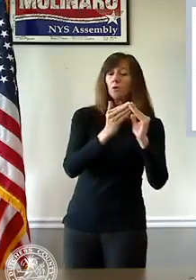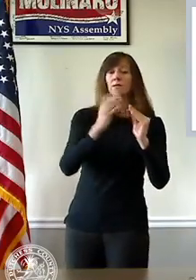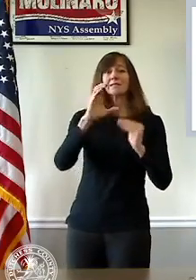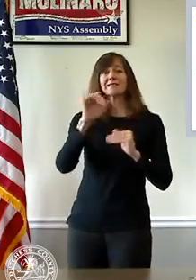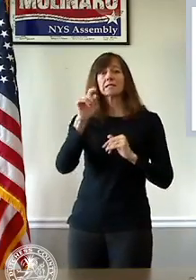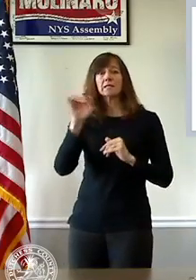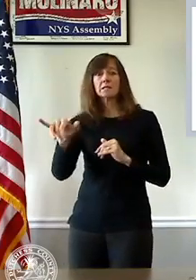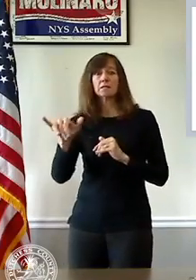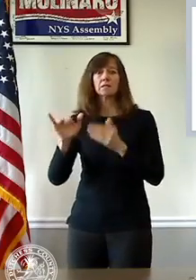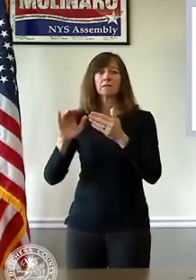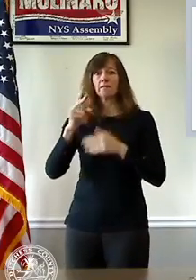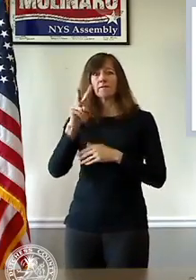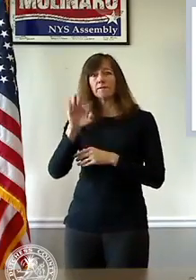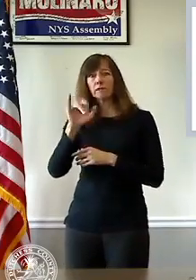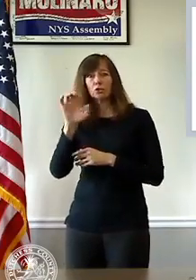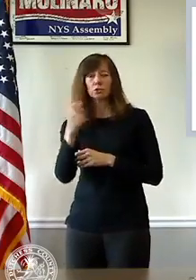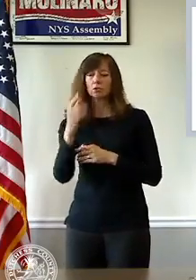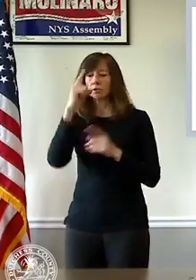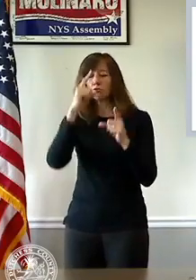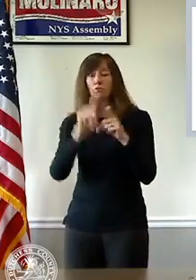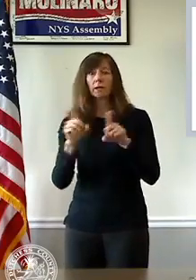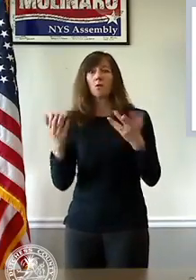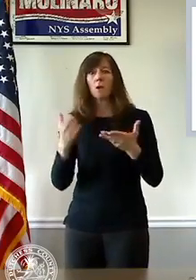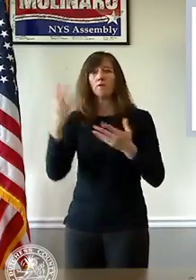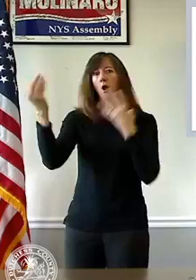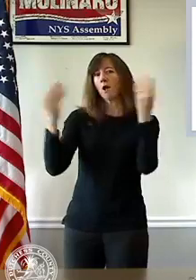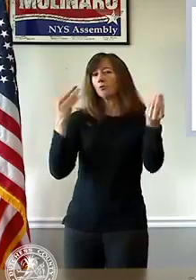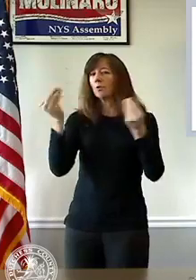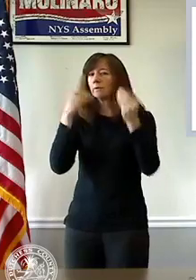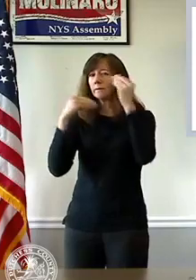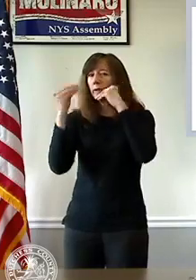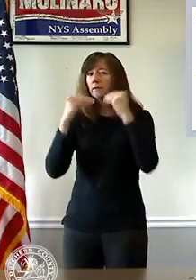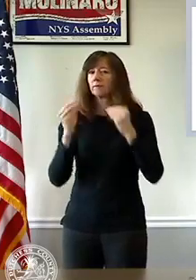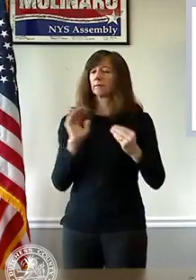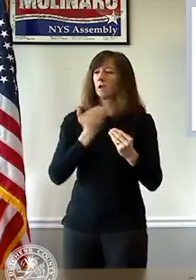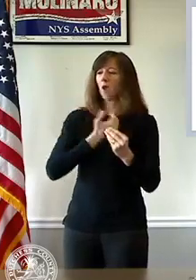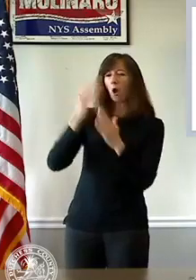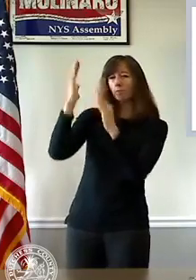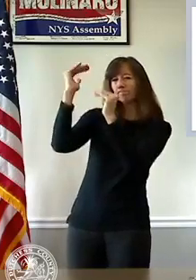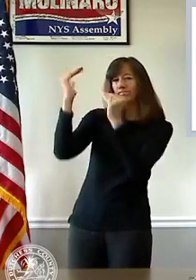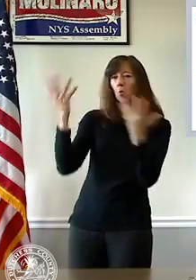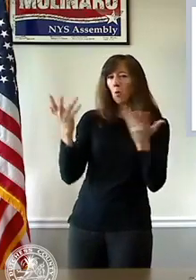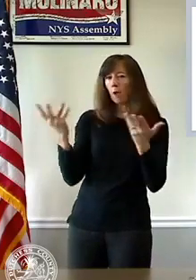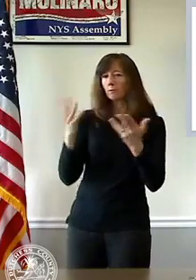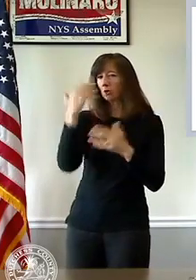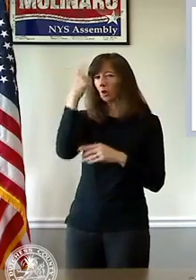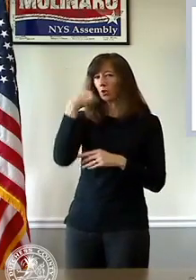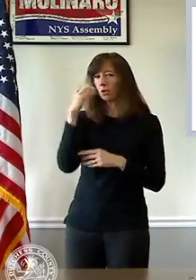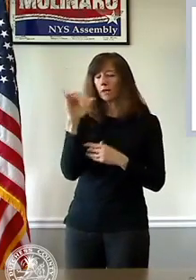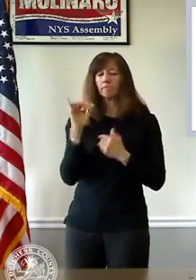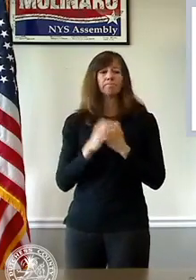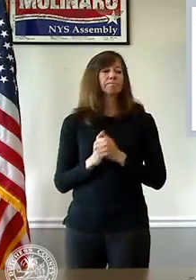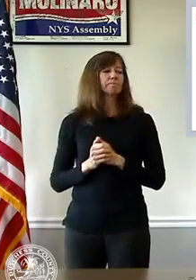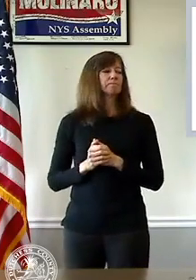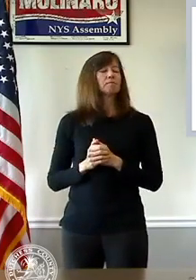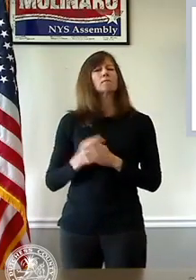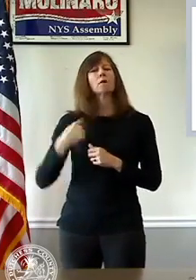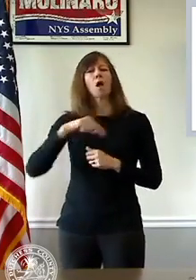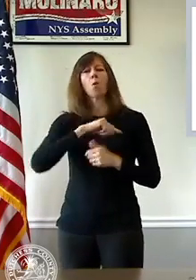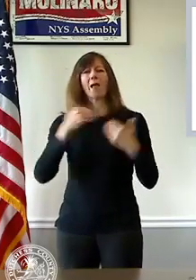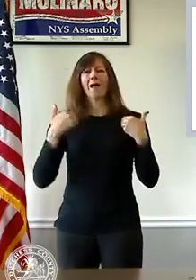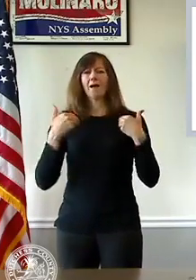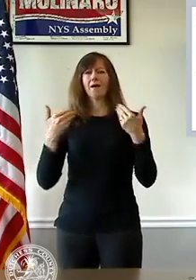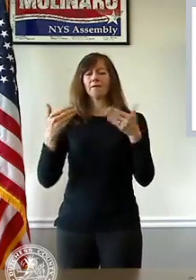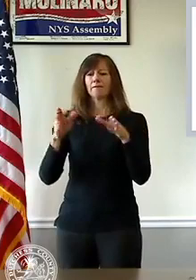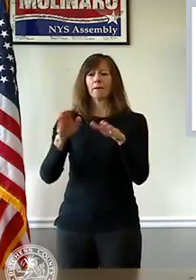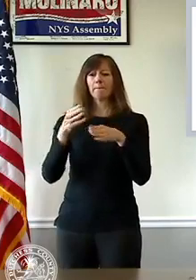outdoor dining and make that a little bit easier in municipalities, and what my expectation will be. We have this opening Main Street